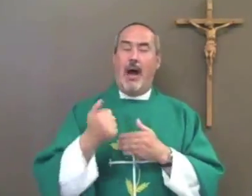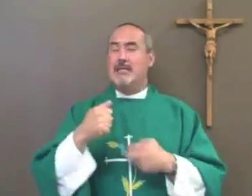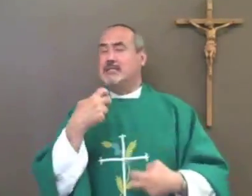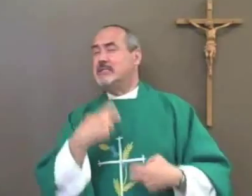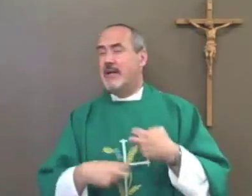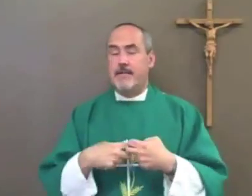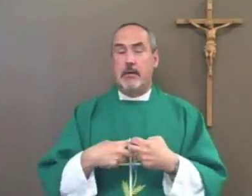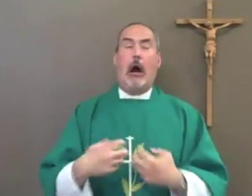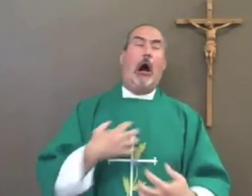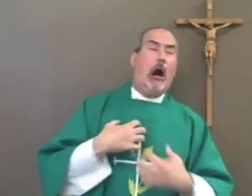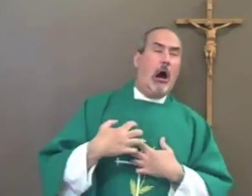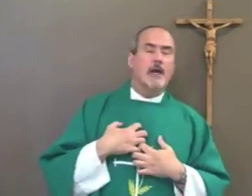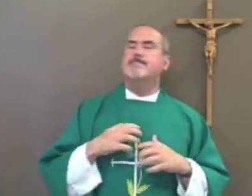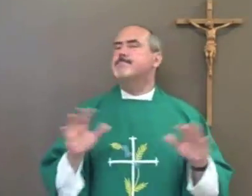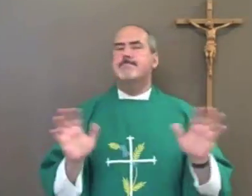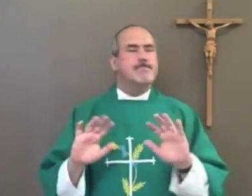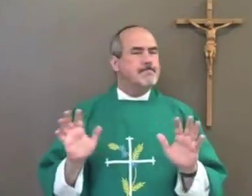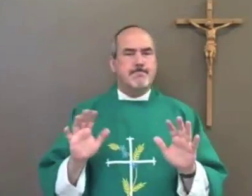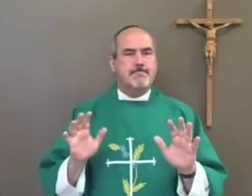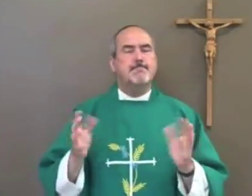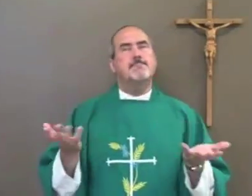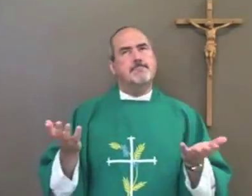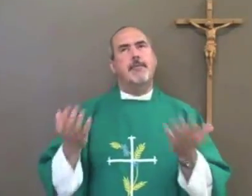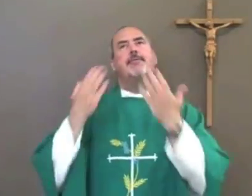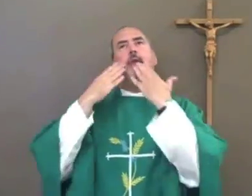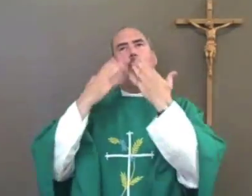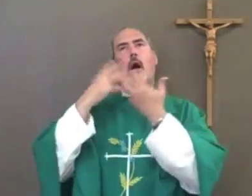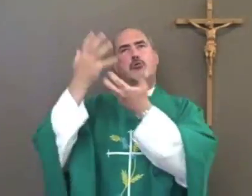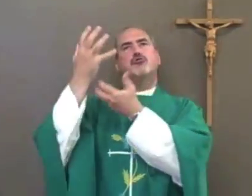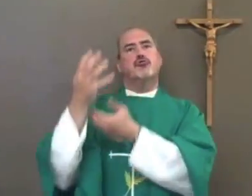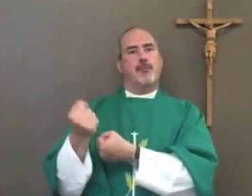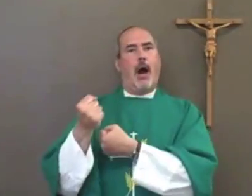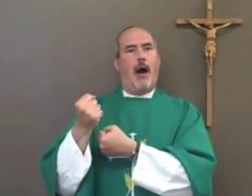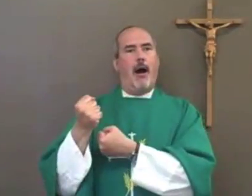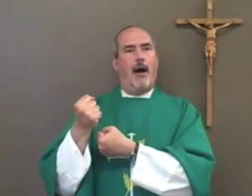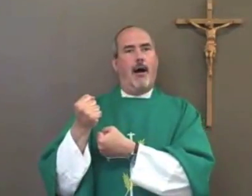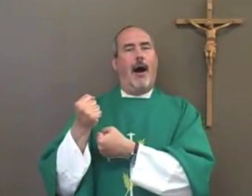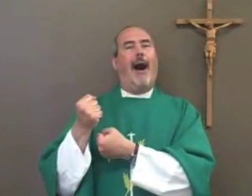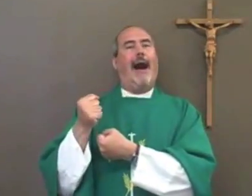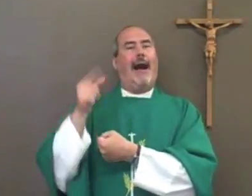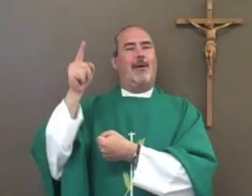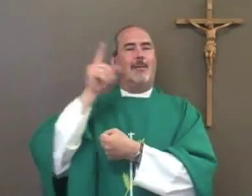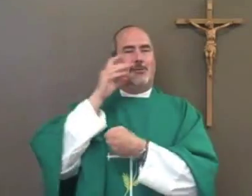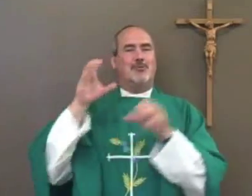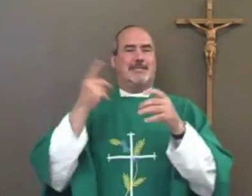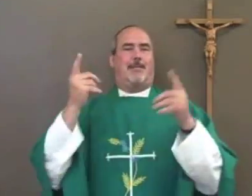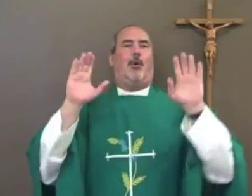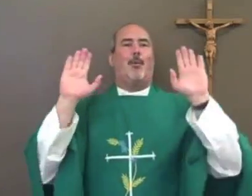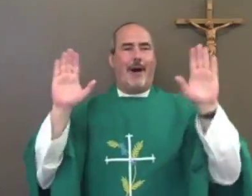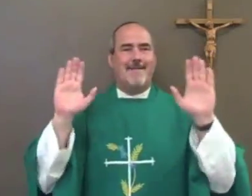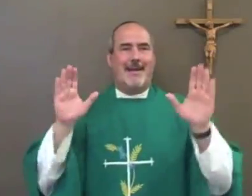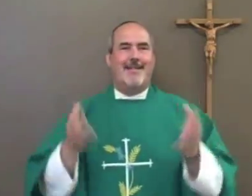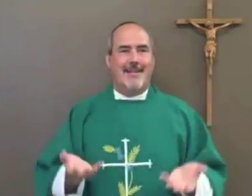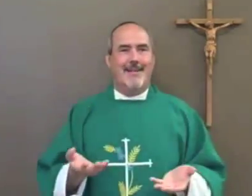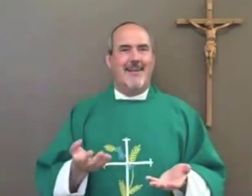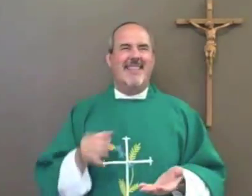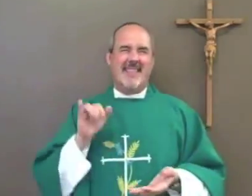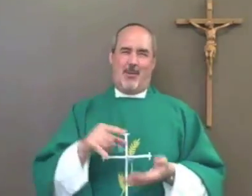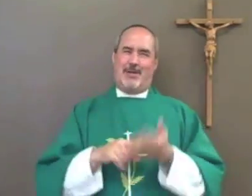life, whenever I'm faced with adversity, I don't sit back and complain about it. I thank and trust God that He's going to do something